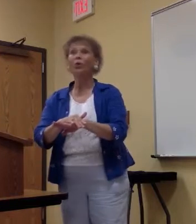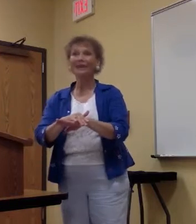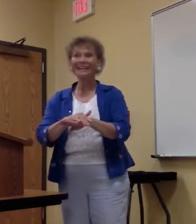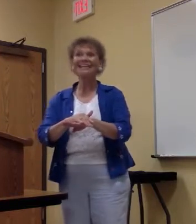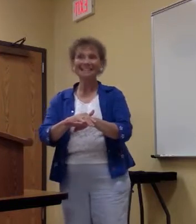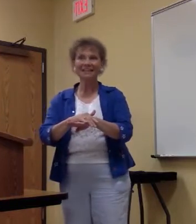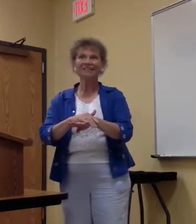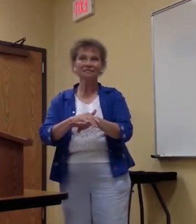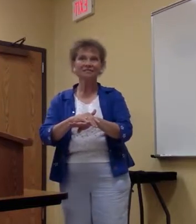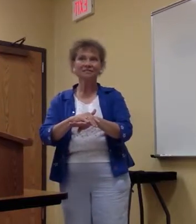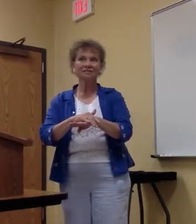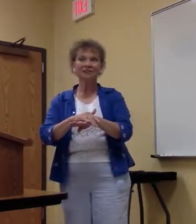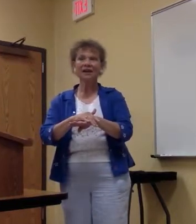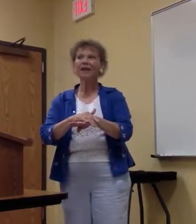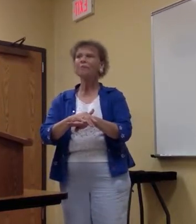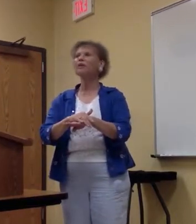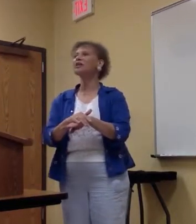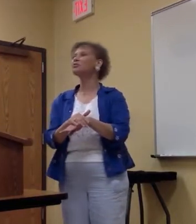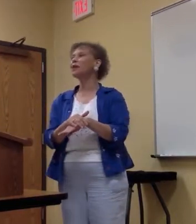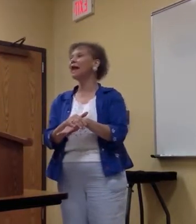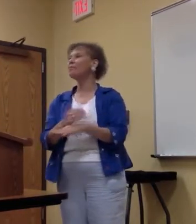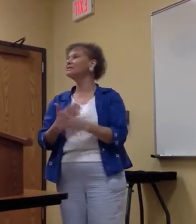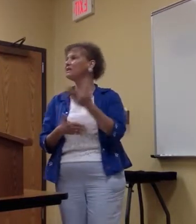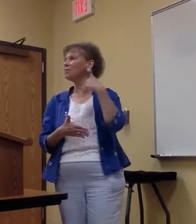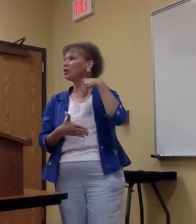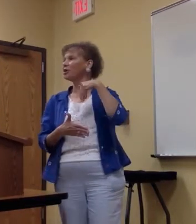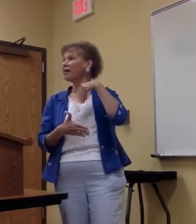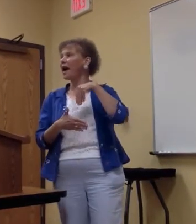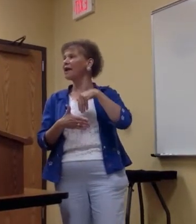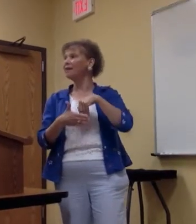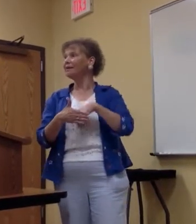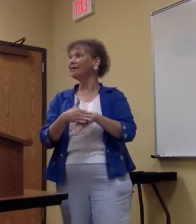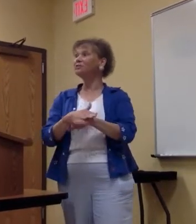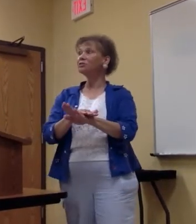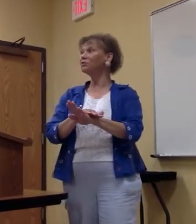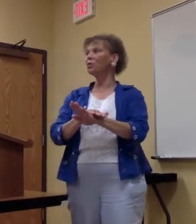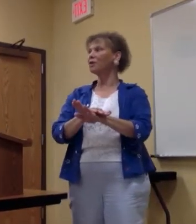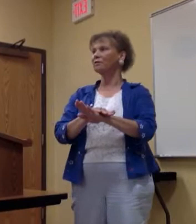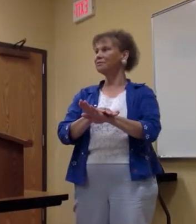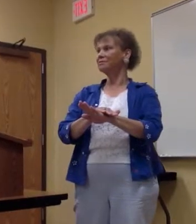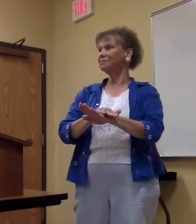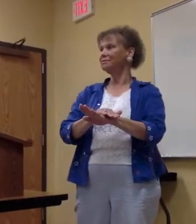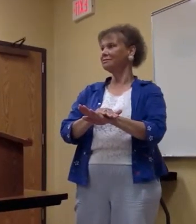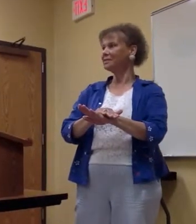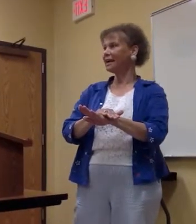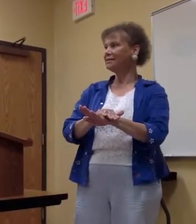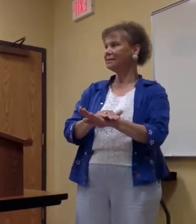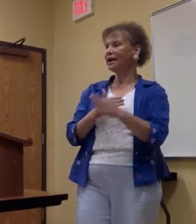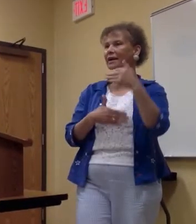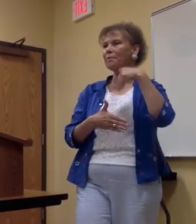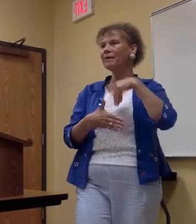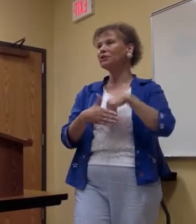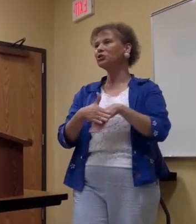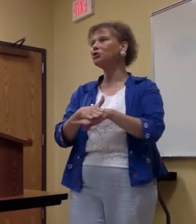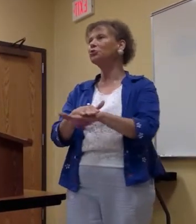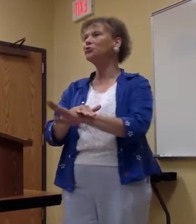right? Because what happens at birth? I enter the world, right? I come into the world.